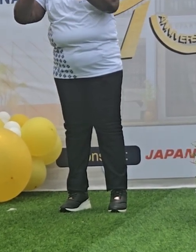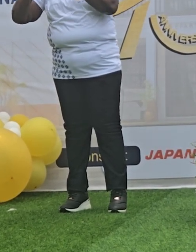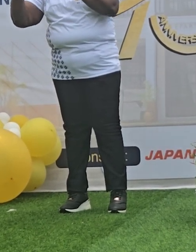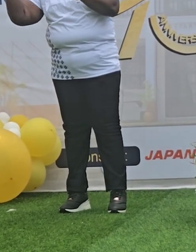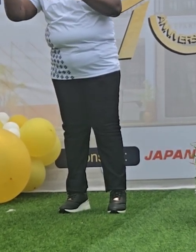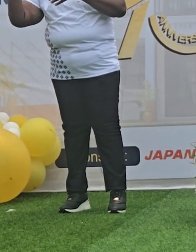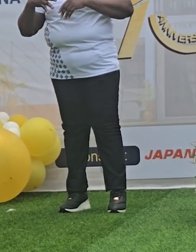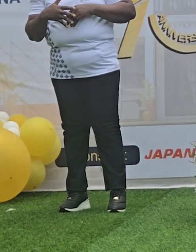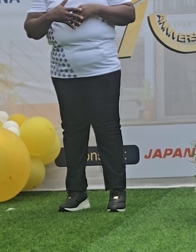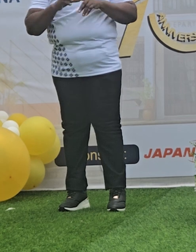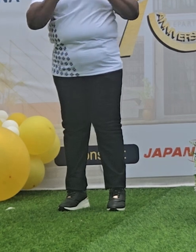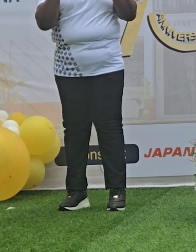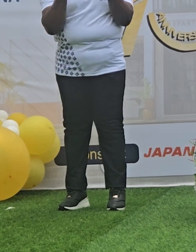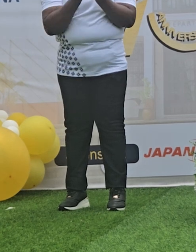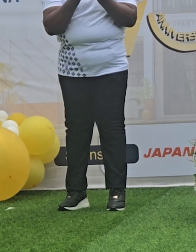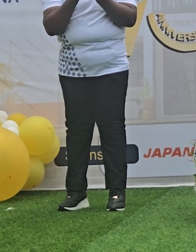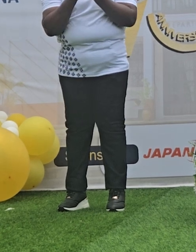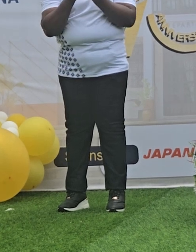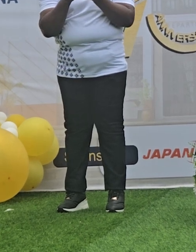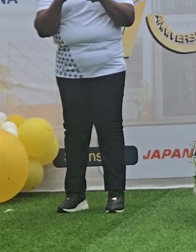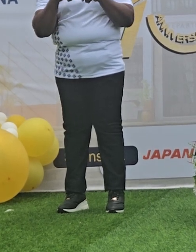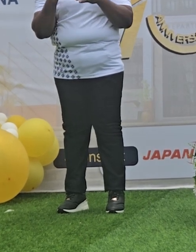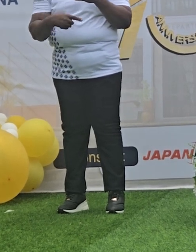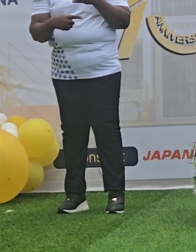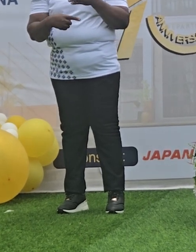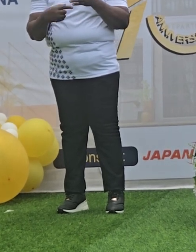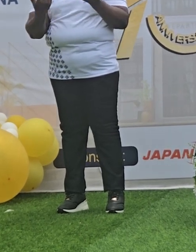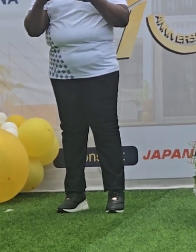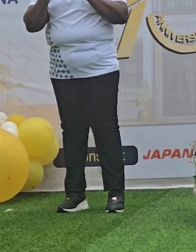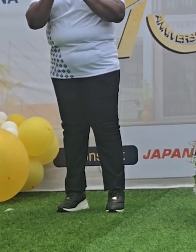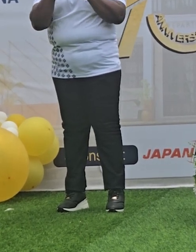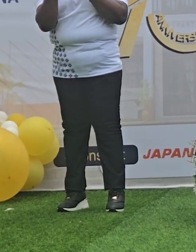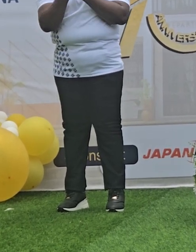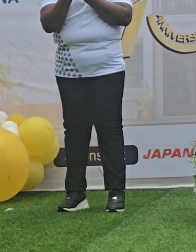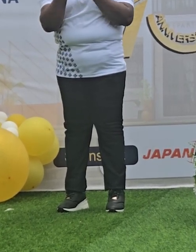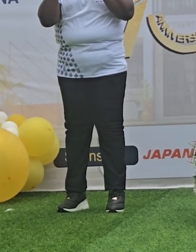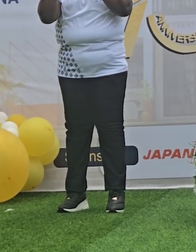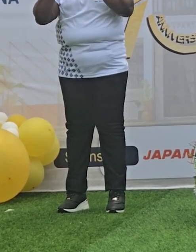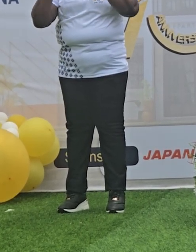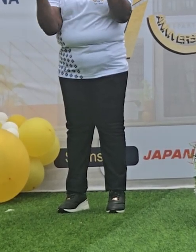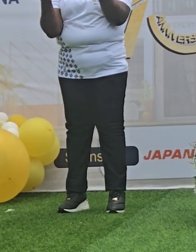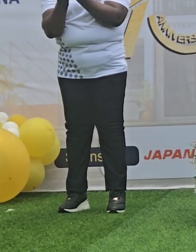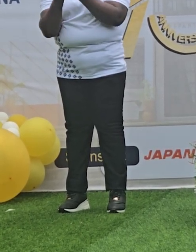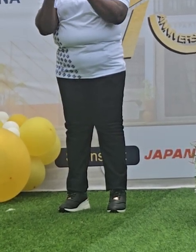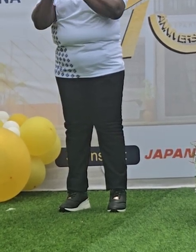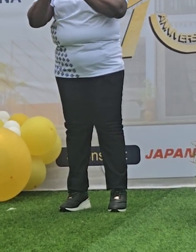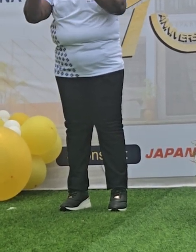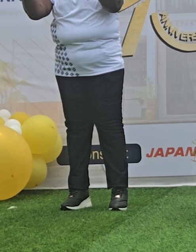The Department of Sociology also introduced the